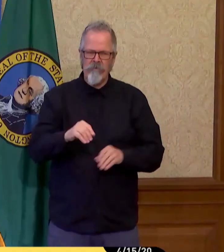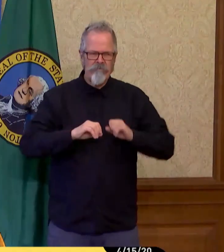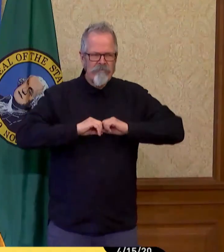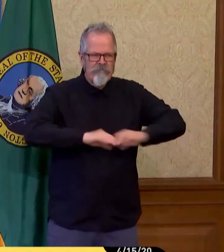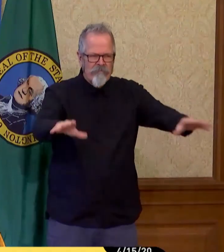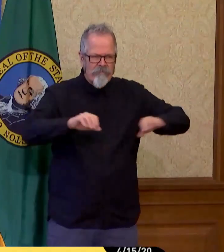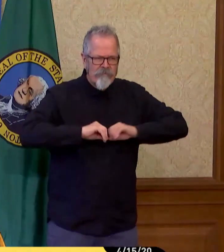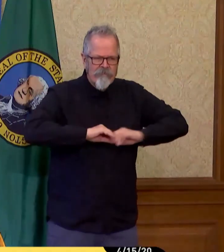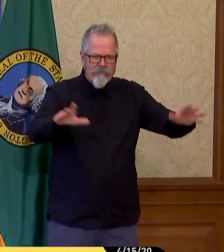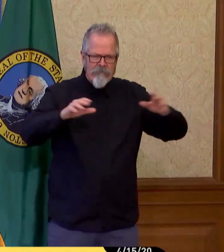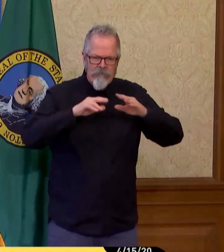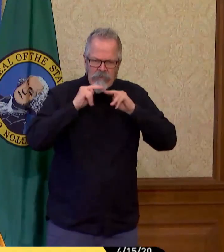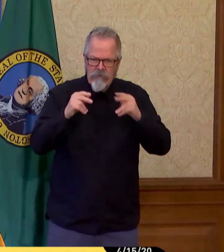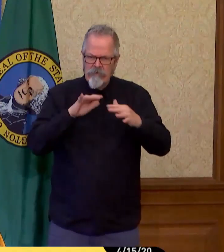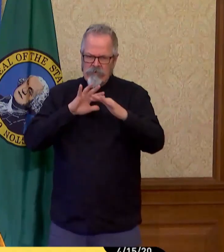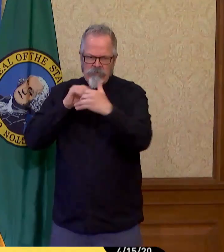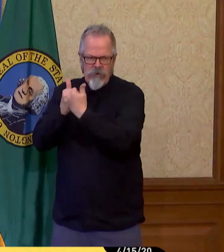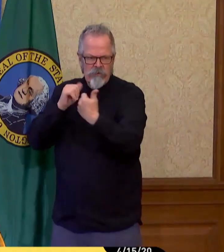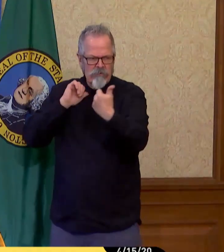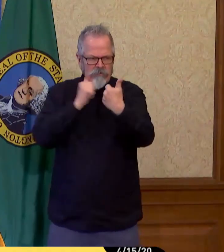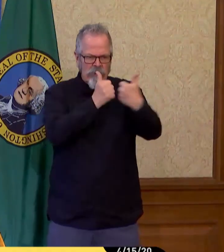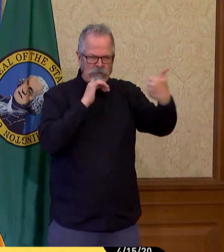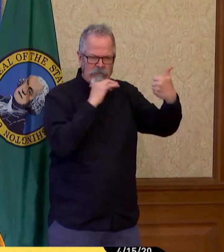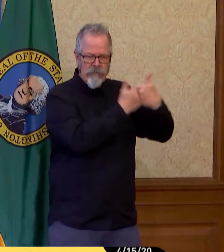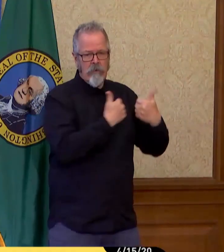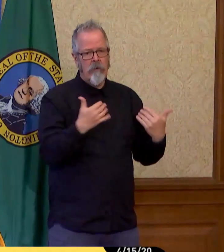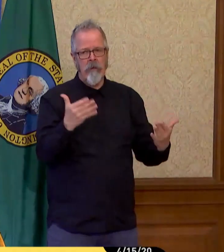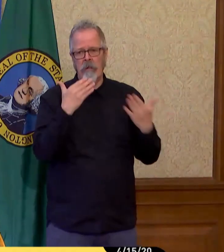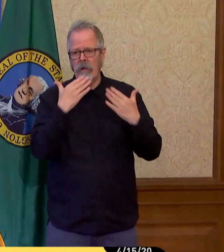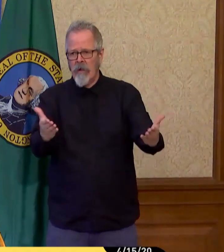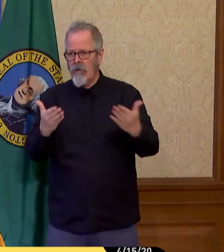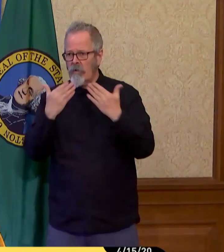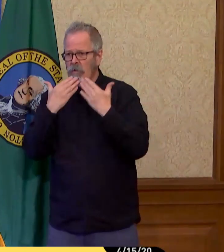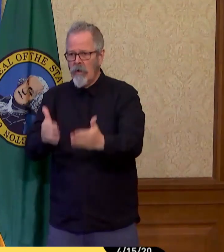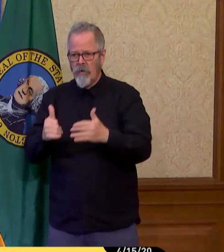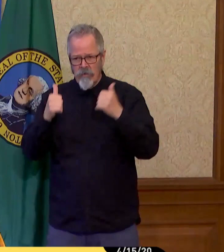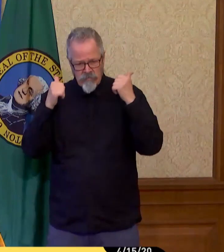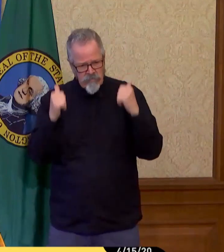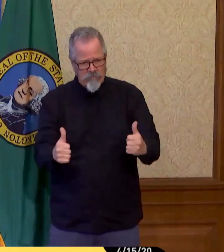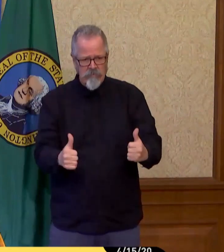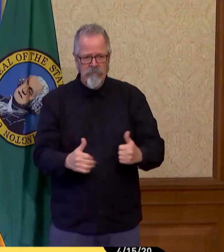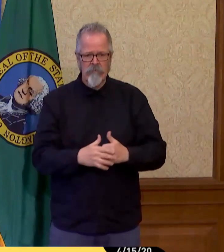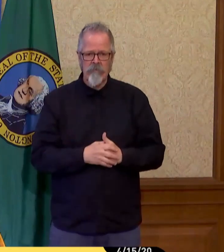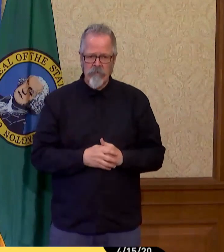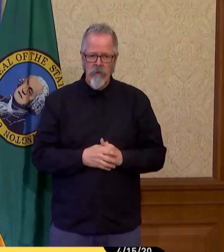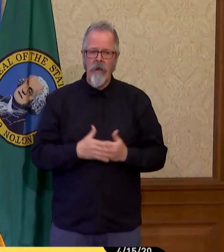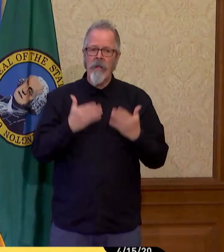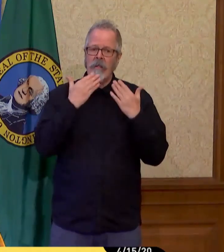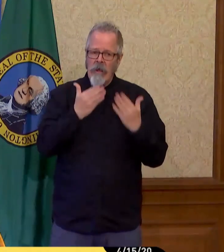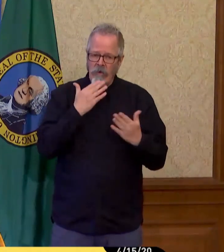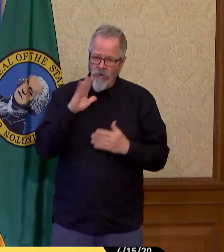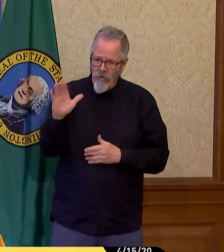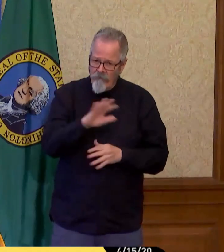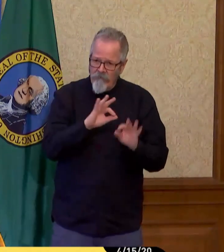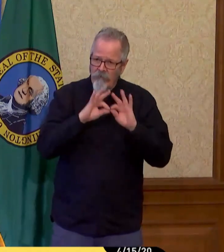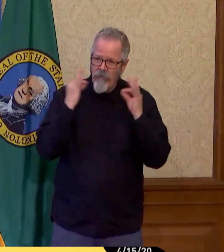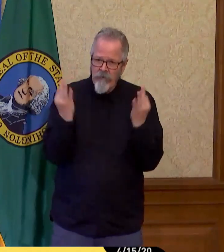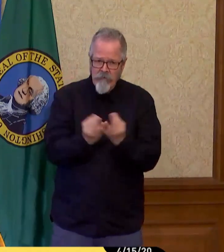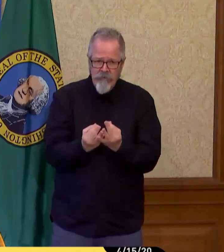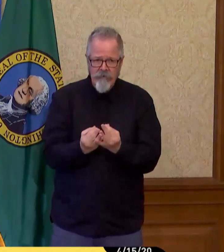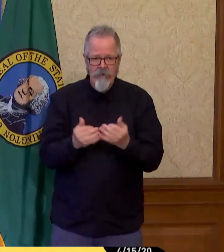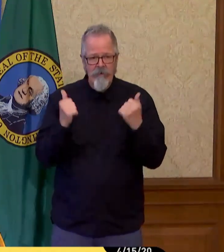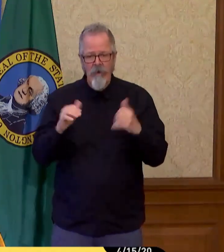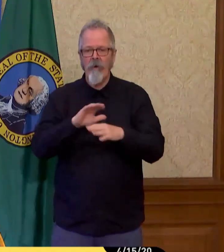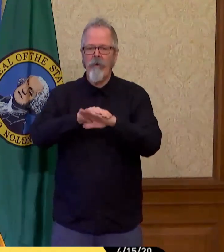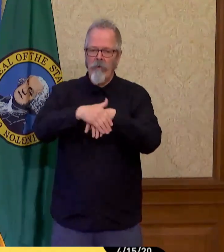share information, really important. So please thank your families for letting you work so hard. I appreciate it. And wash your hands. Thanks.